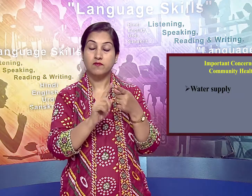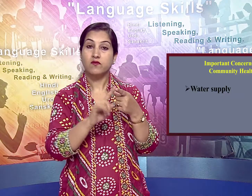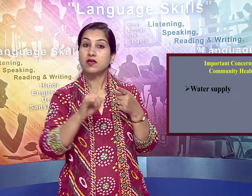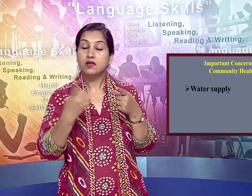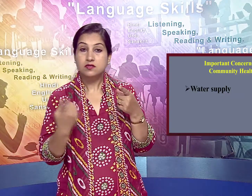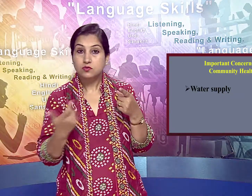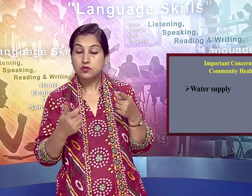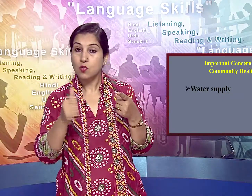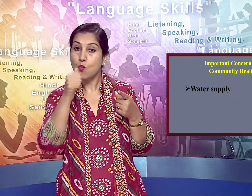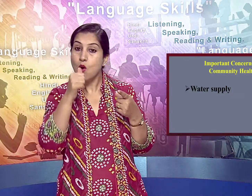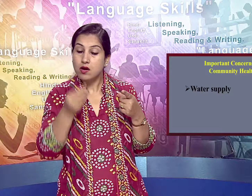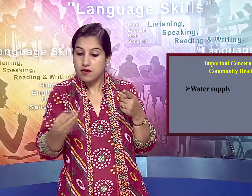point was water supply.